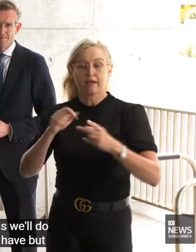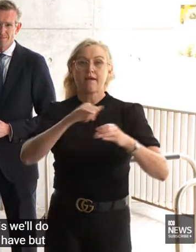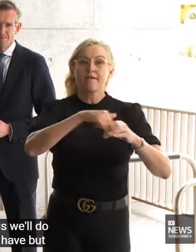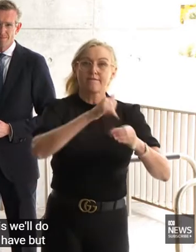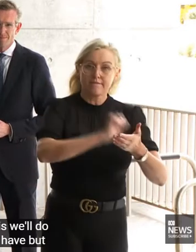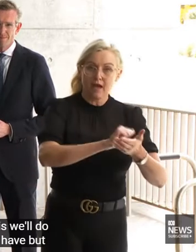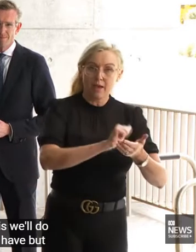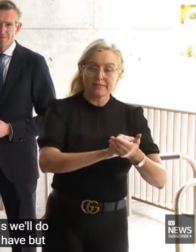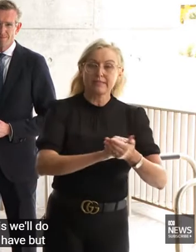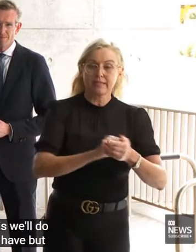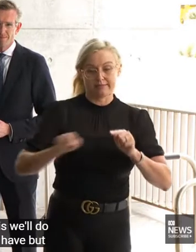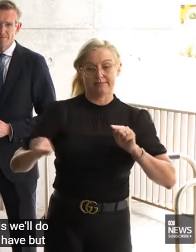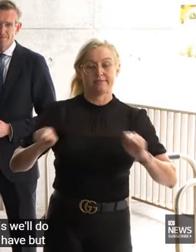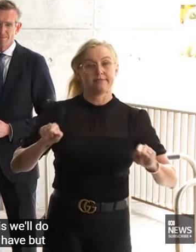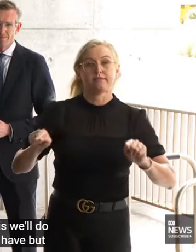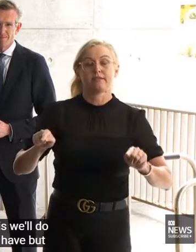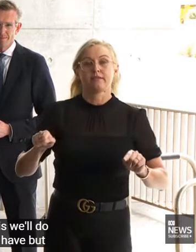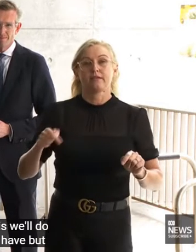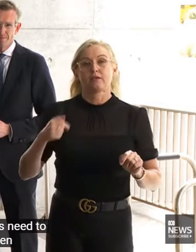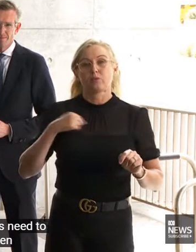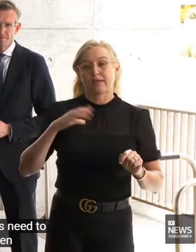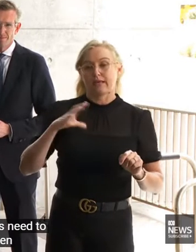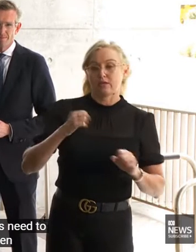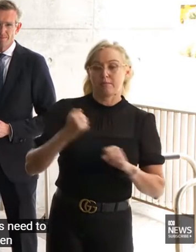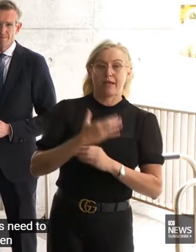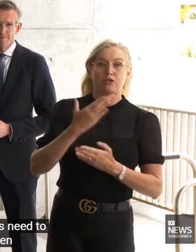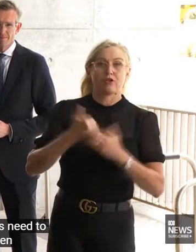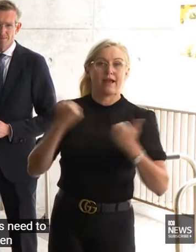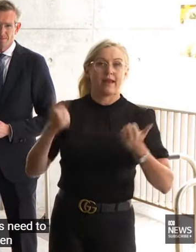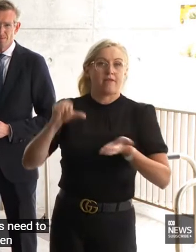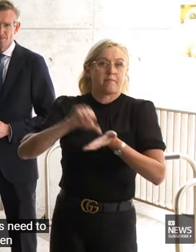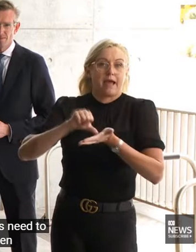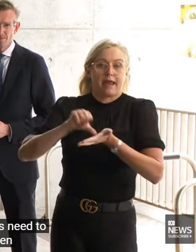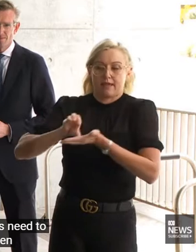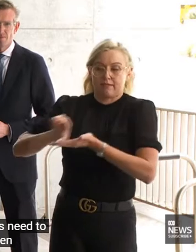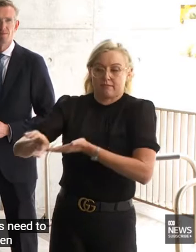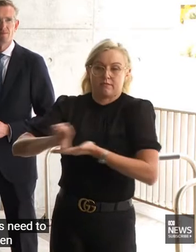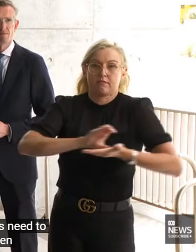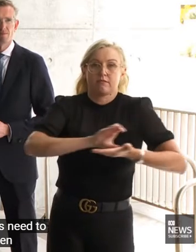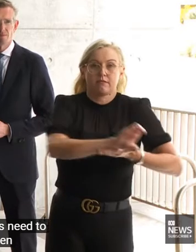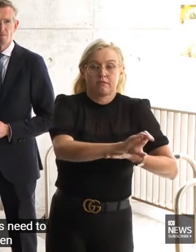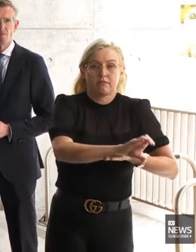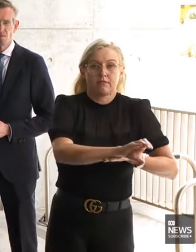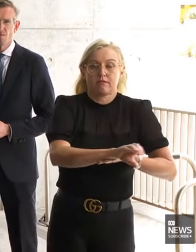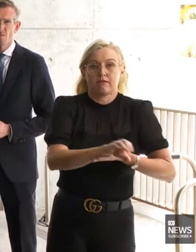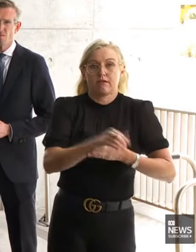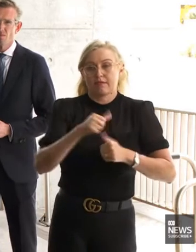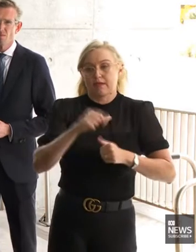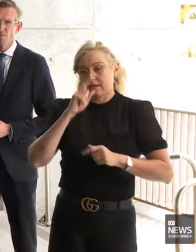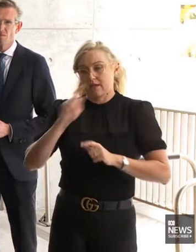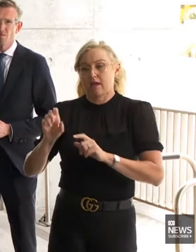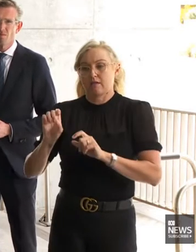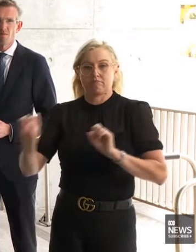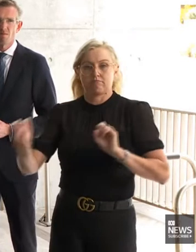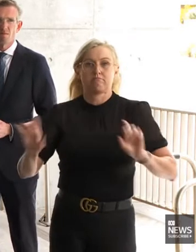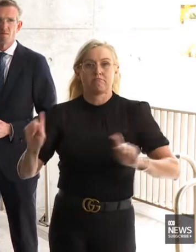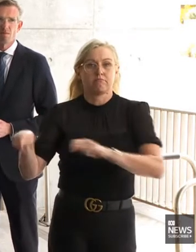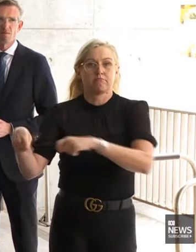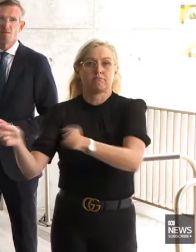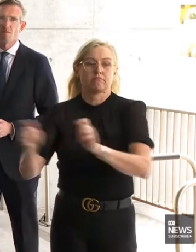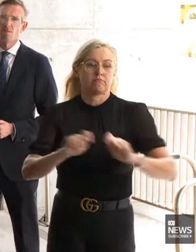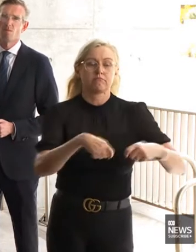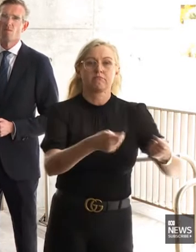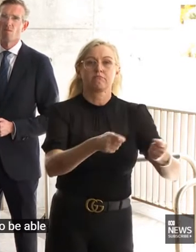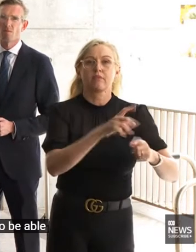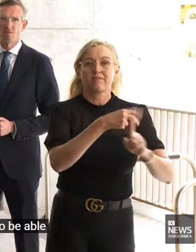need to actually be given sufficient funding to be able to have valid business models. You know, if you're a pharmacist and you're